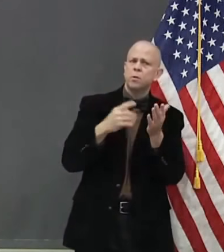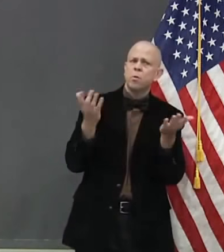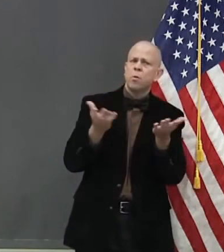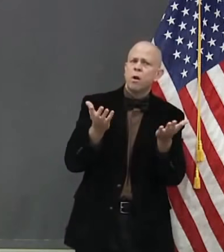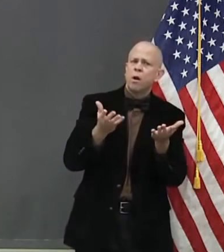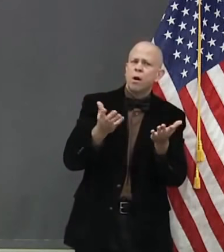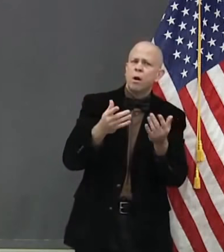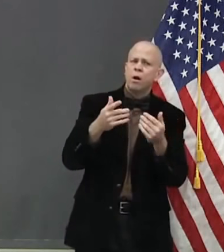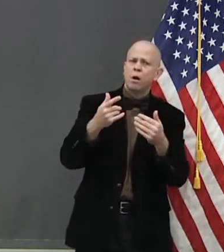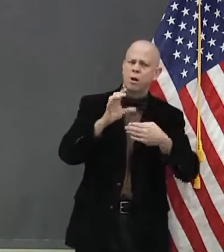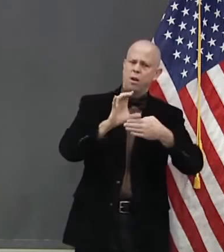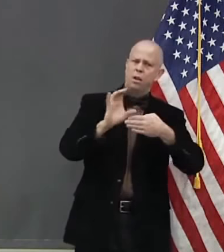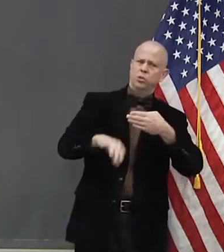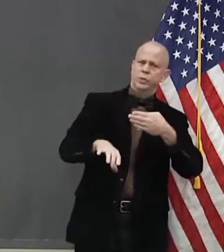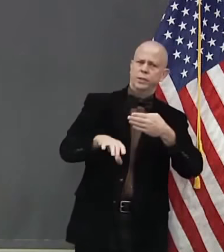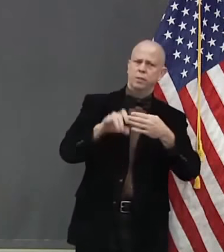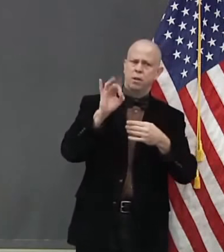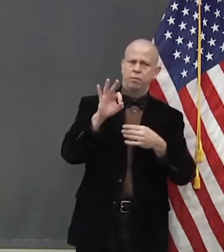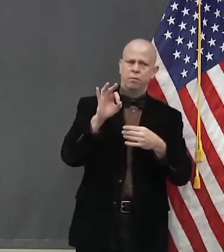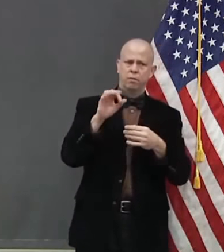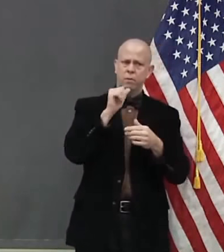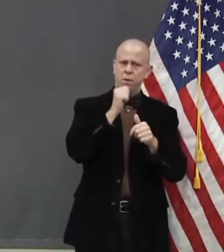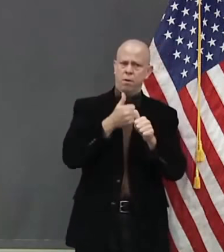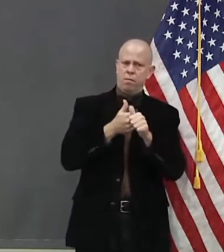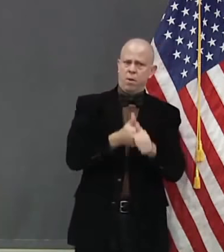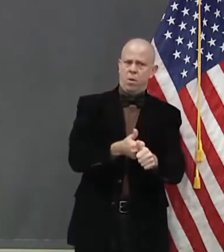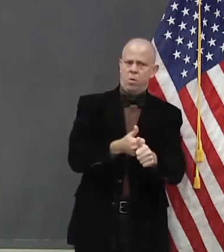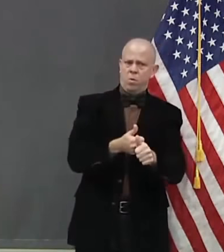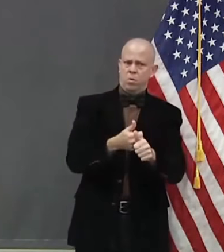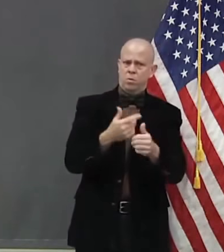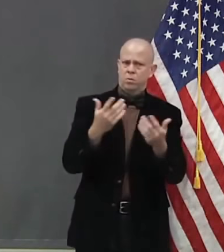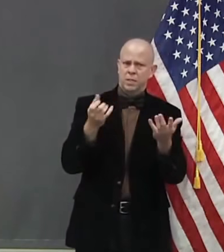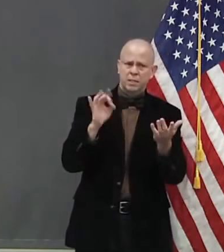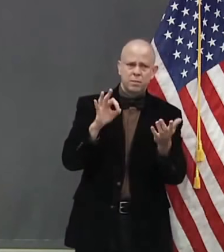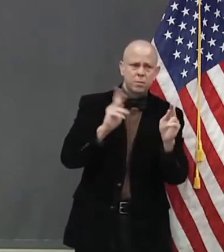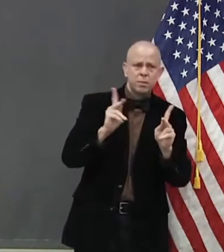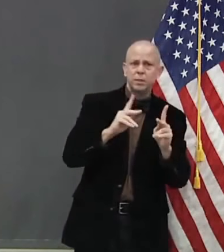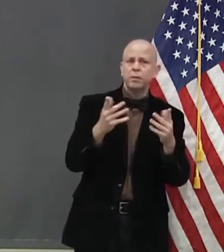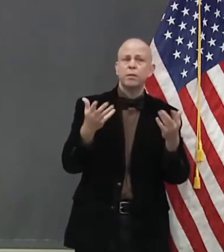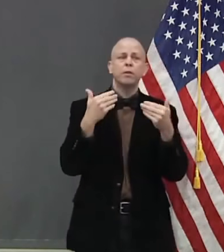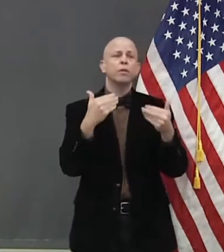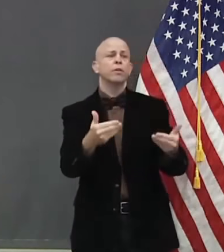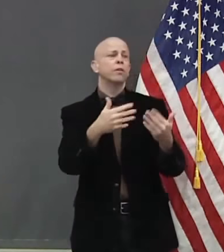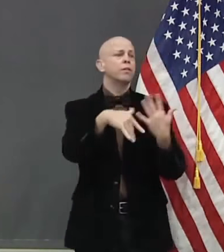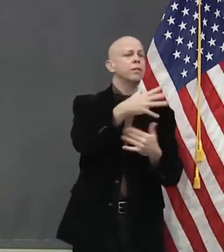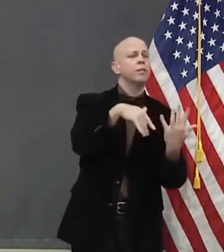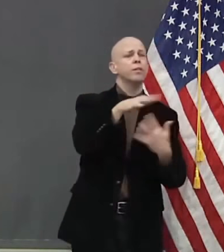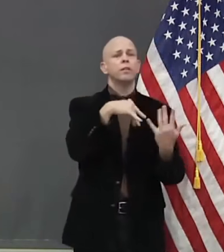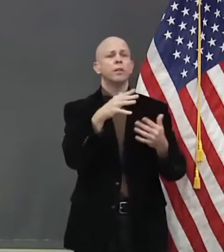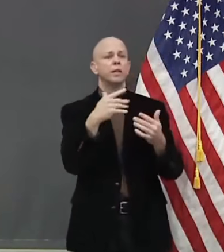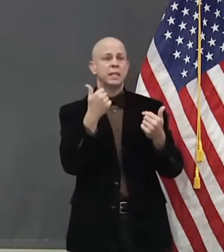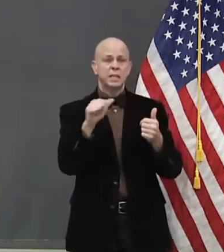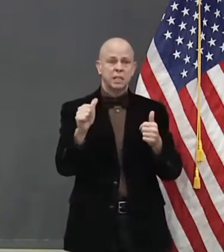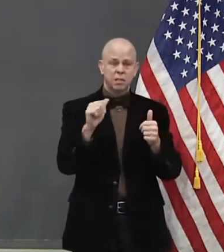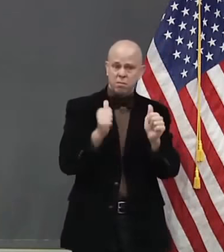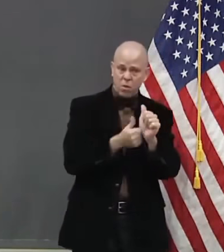there any, follow-up if people, go and have these social interactions or anything like that?